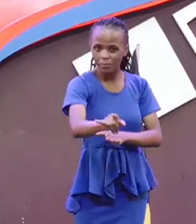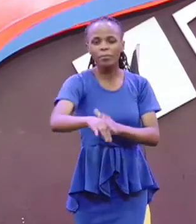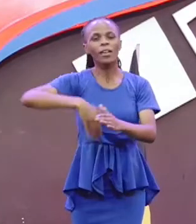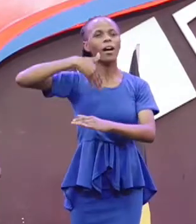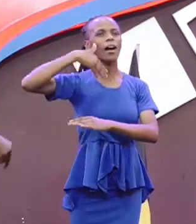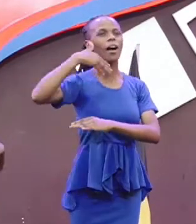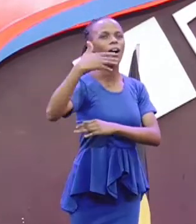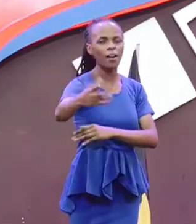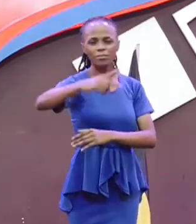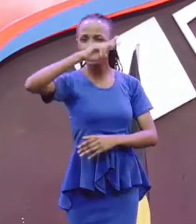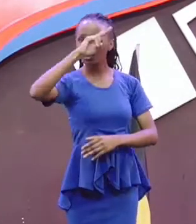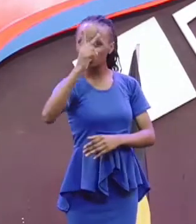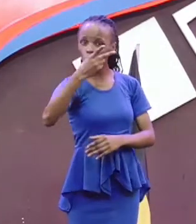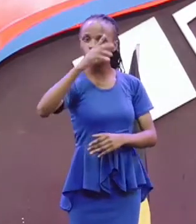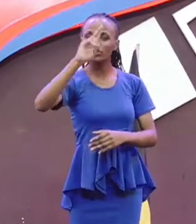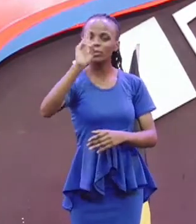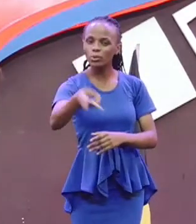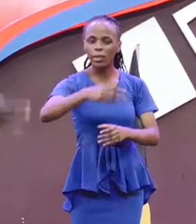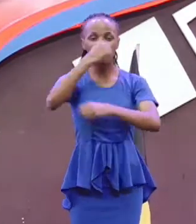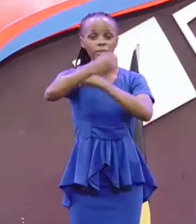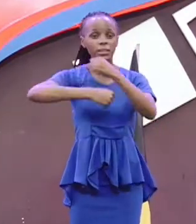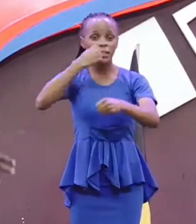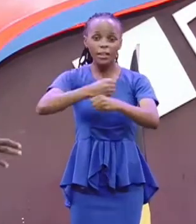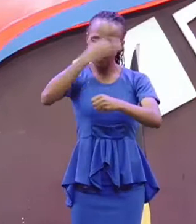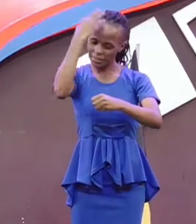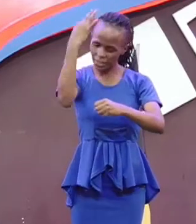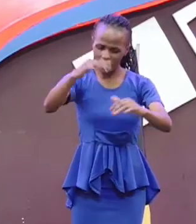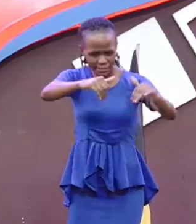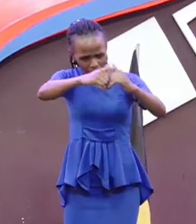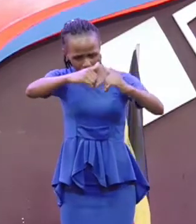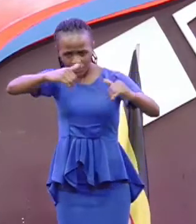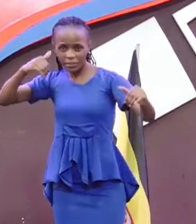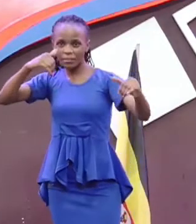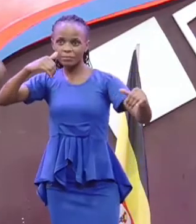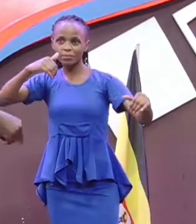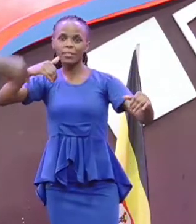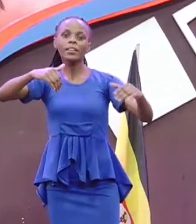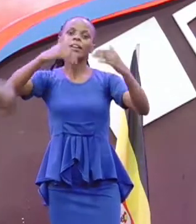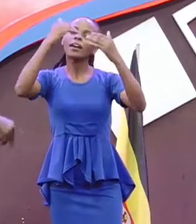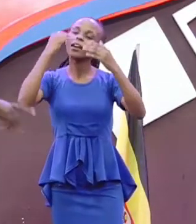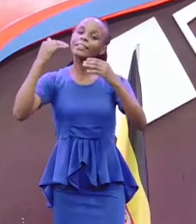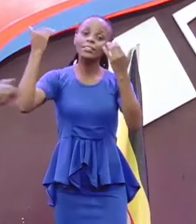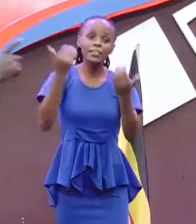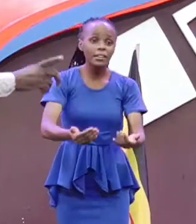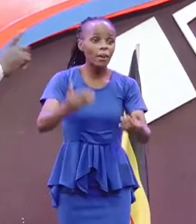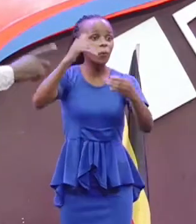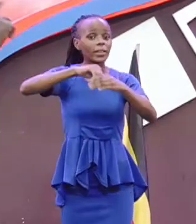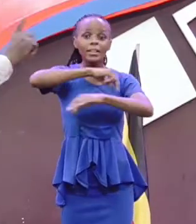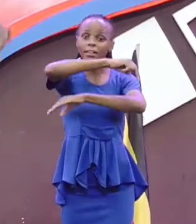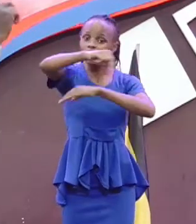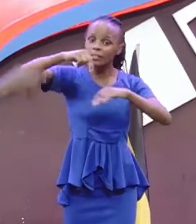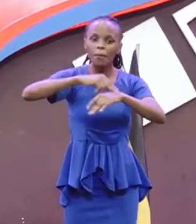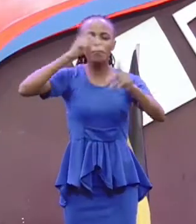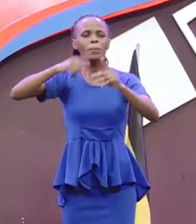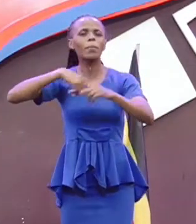After 2,000 years, the 3 he separated, repented. Amen.